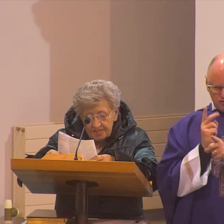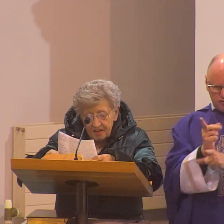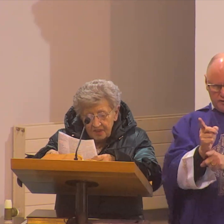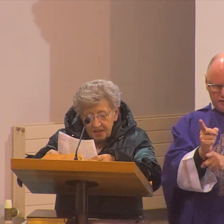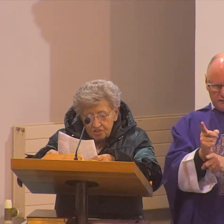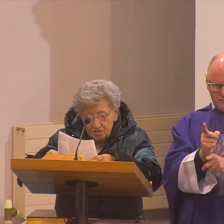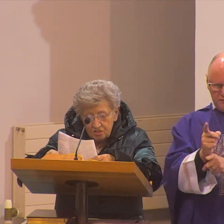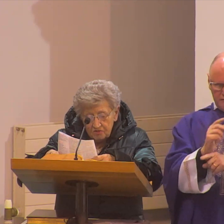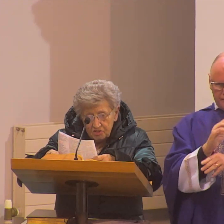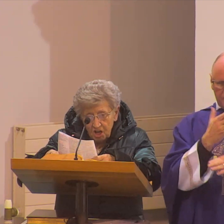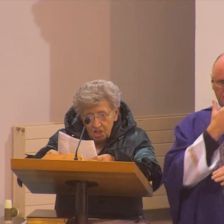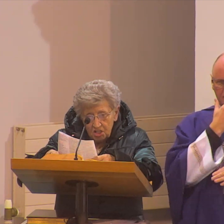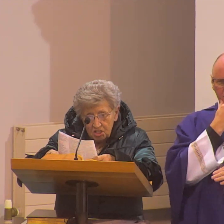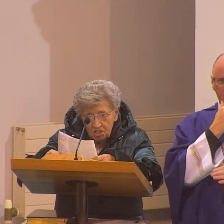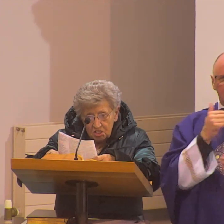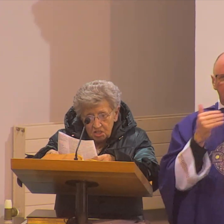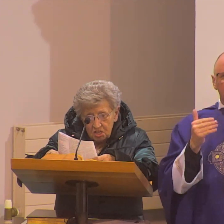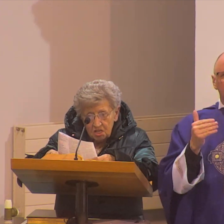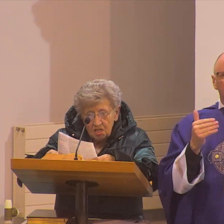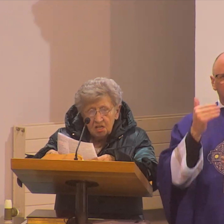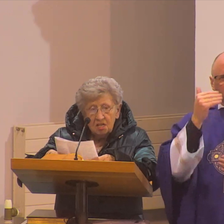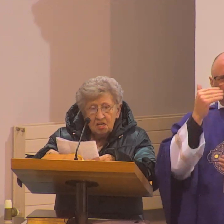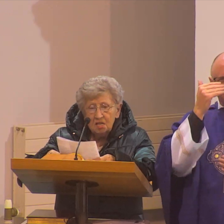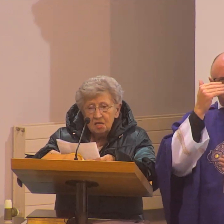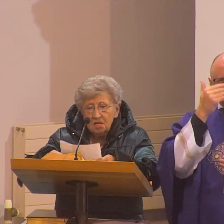the salvation of God.